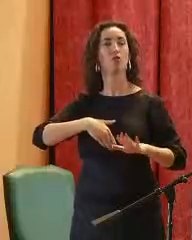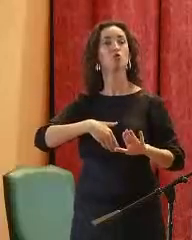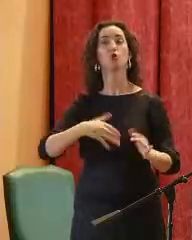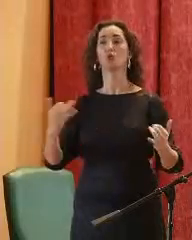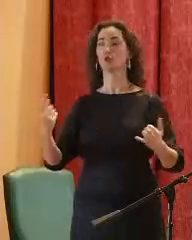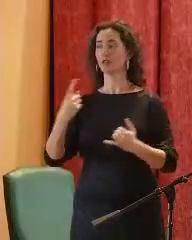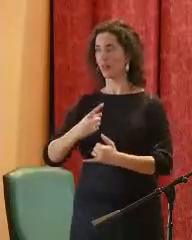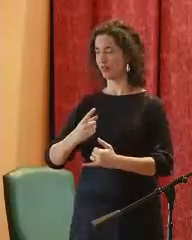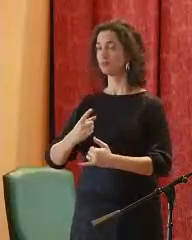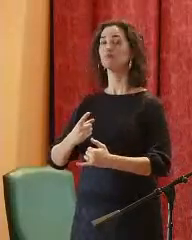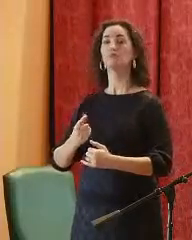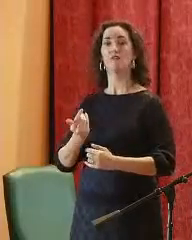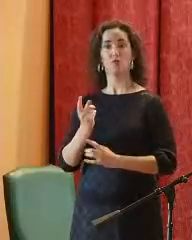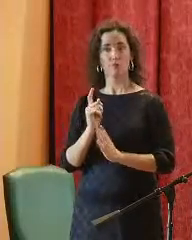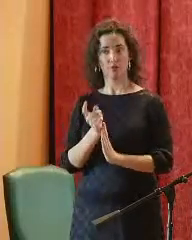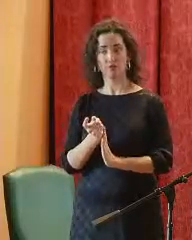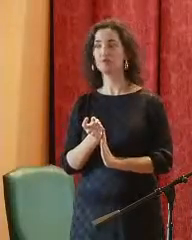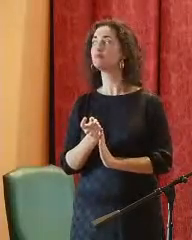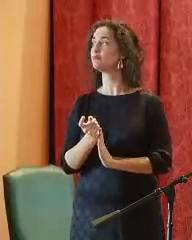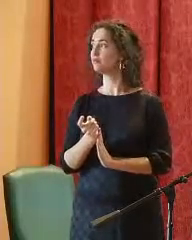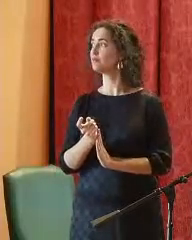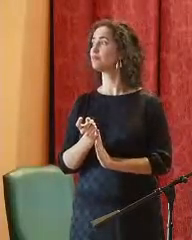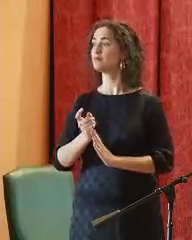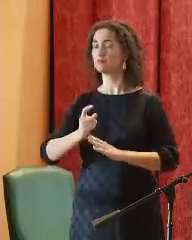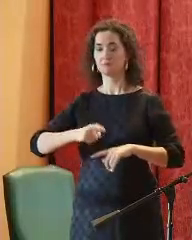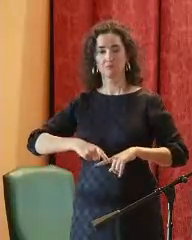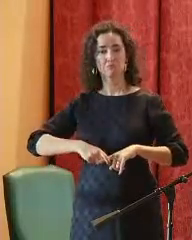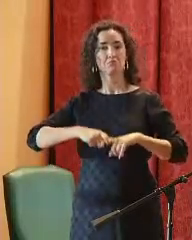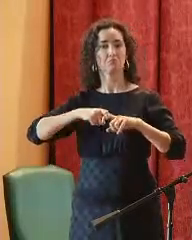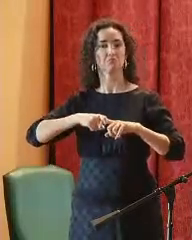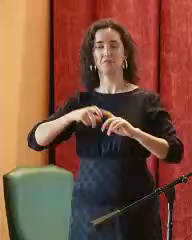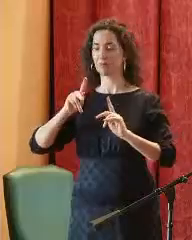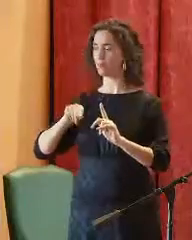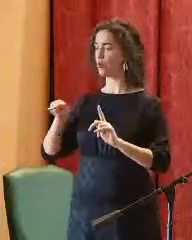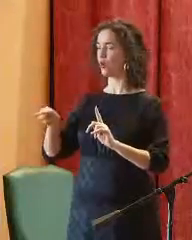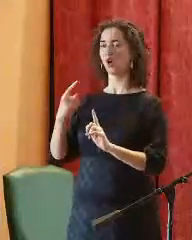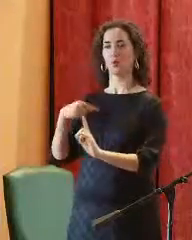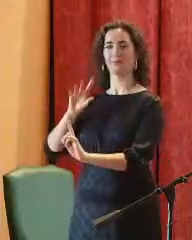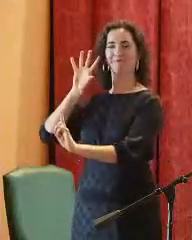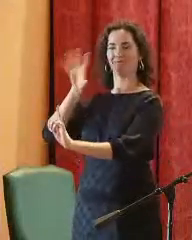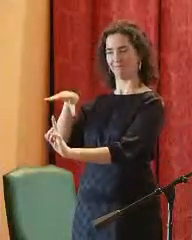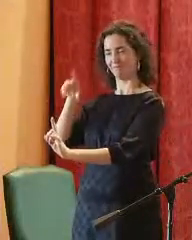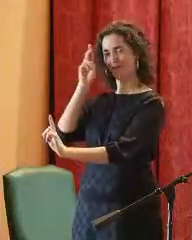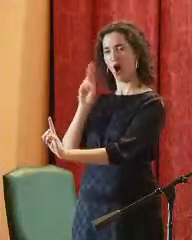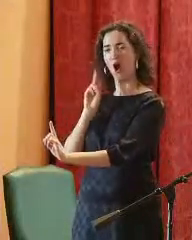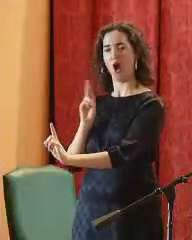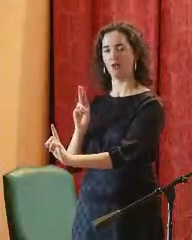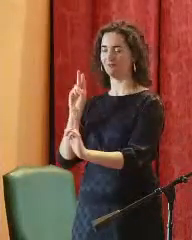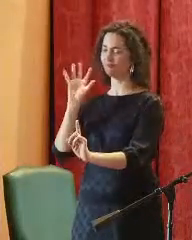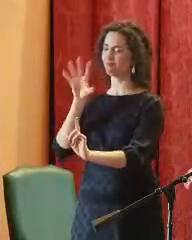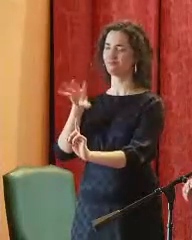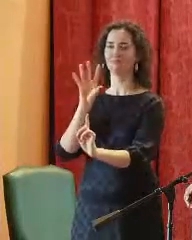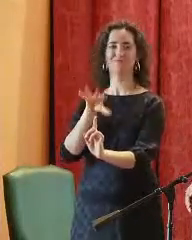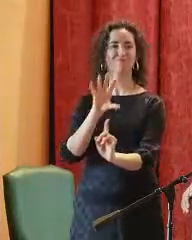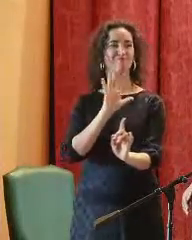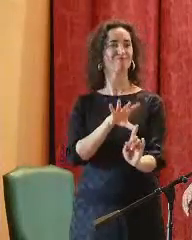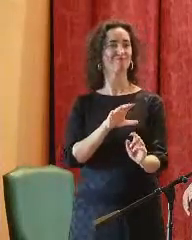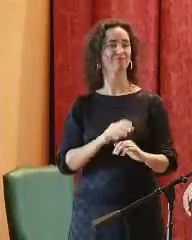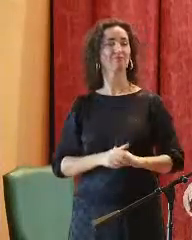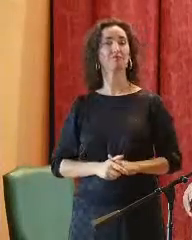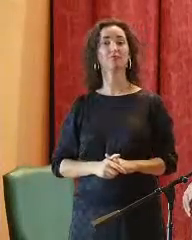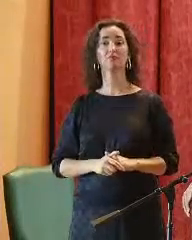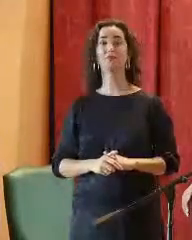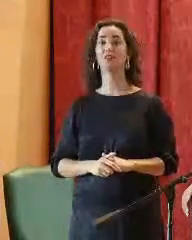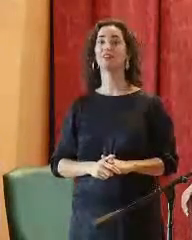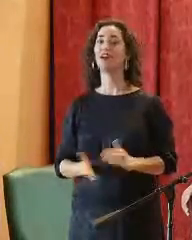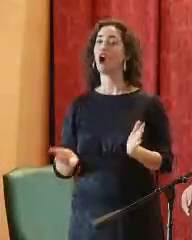today, we're going to put these people squarely on the radar. And I often say it because it's true.